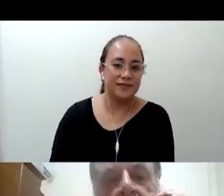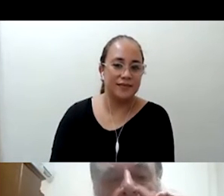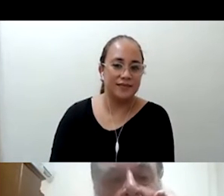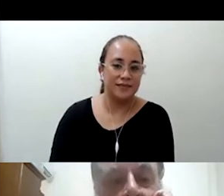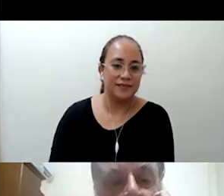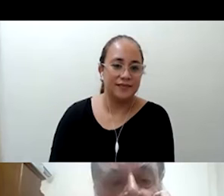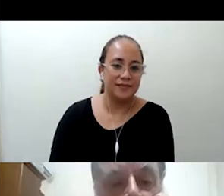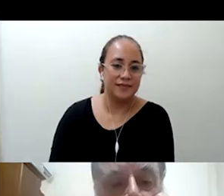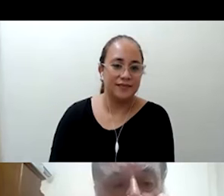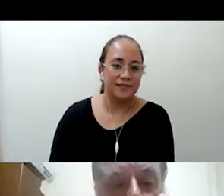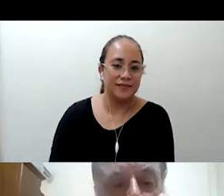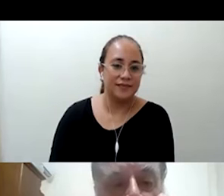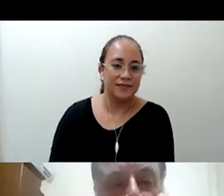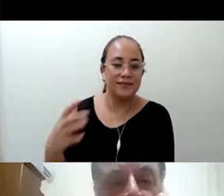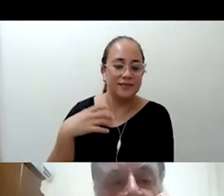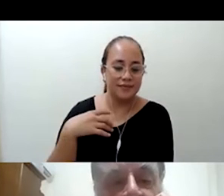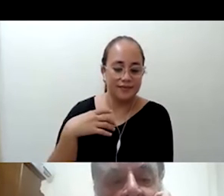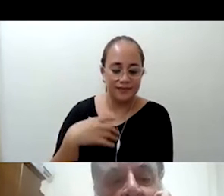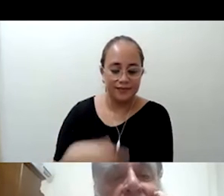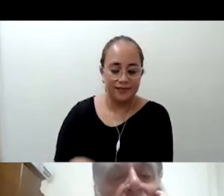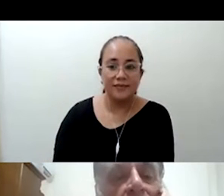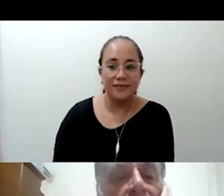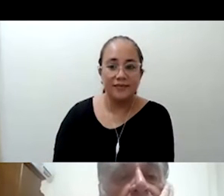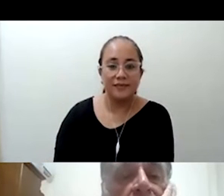Okay. And then we can ask the